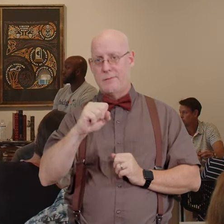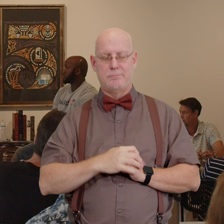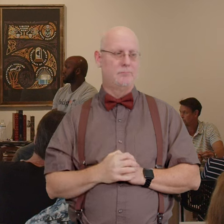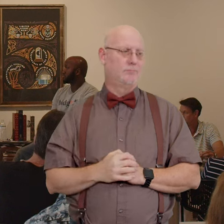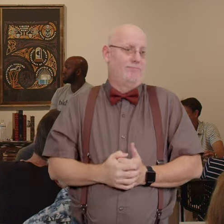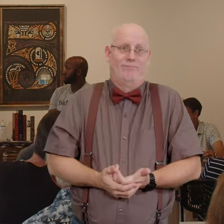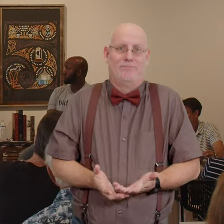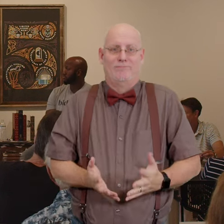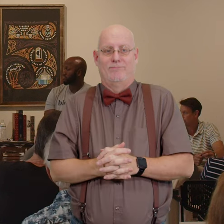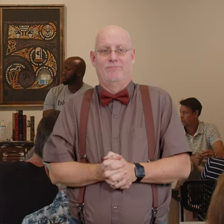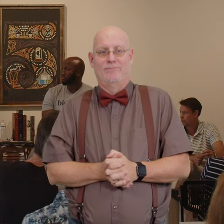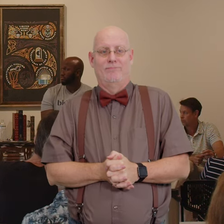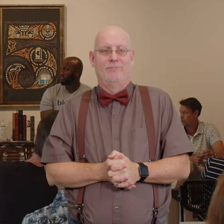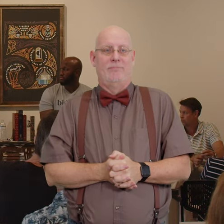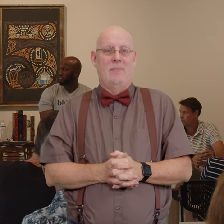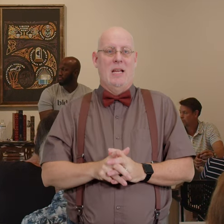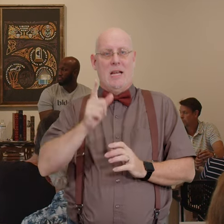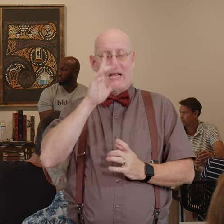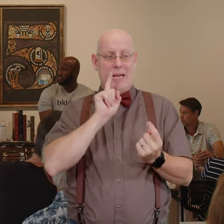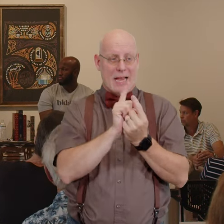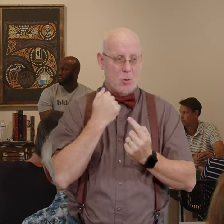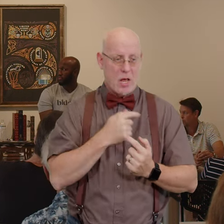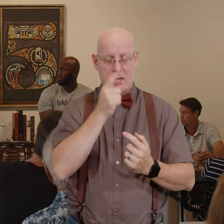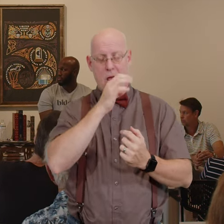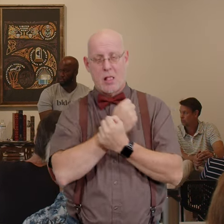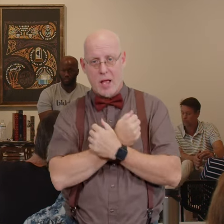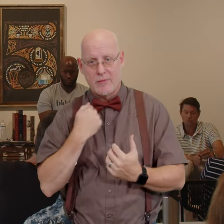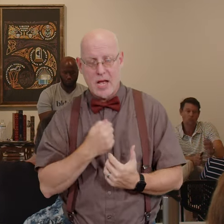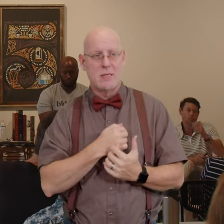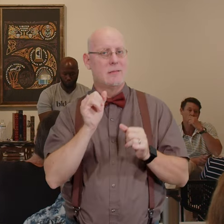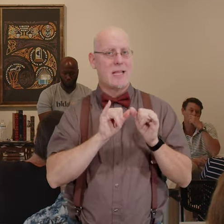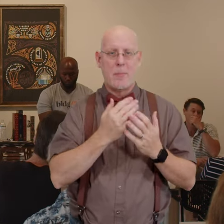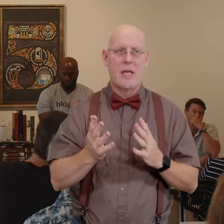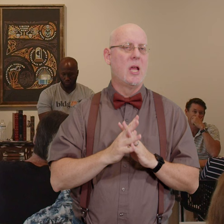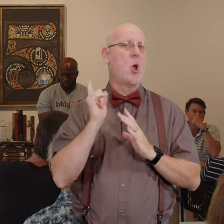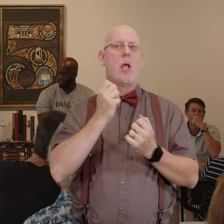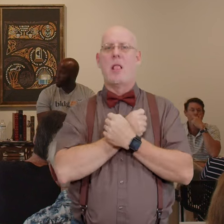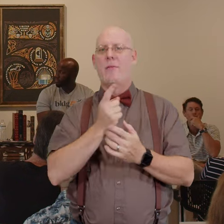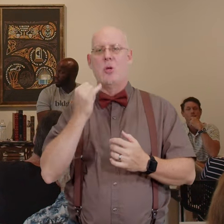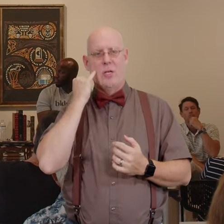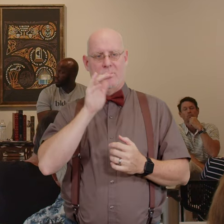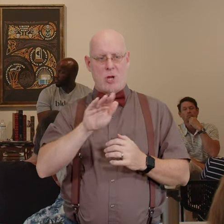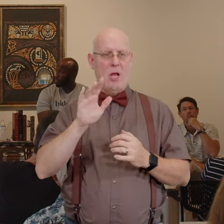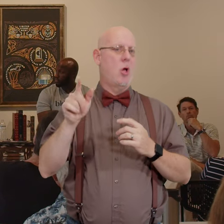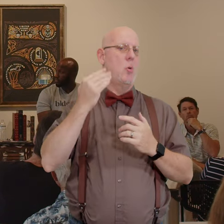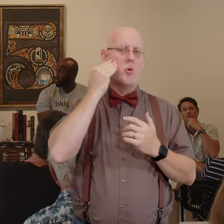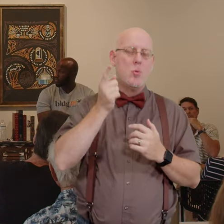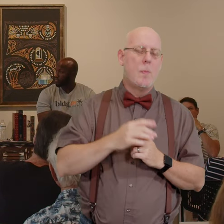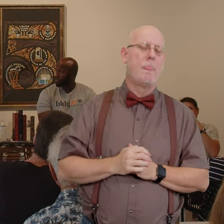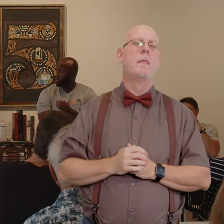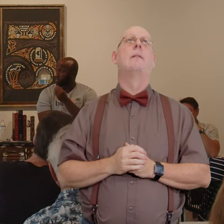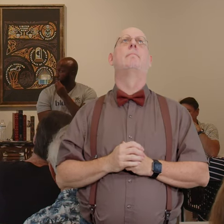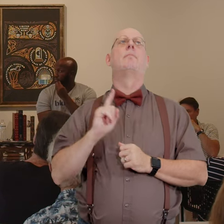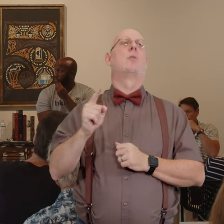Yeah. That's God encountered us. God loved us. Same thing. He's always loved you if you're a child. He's always known